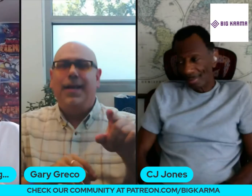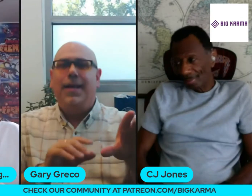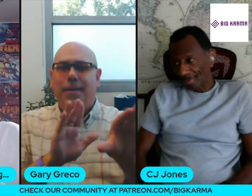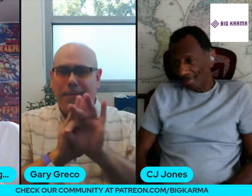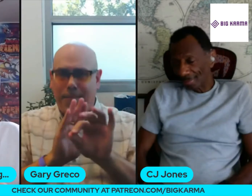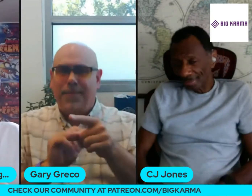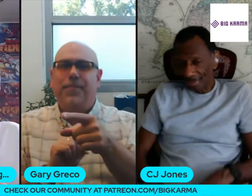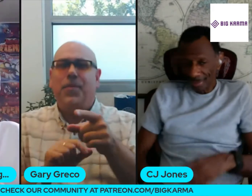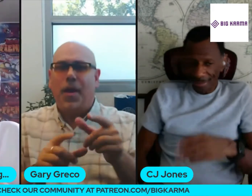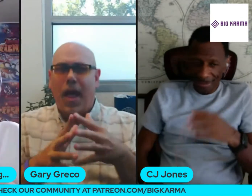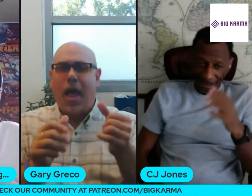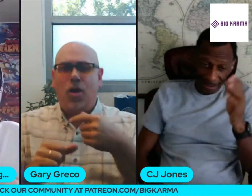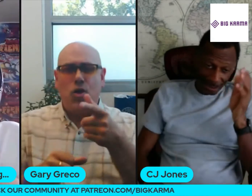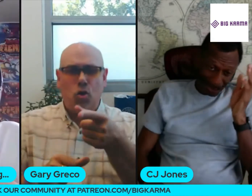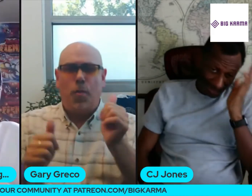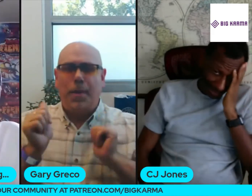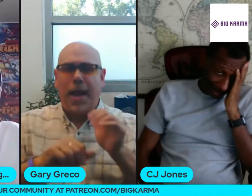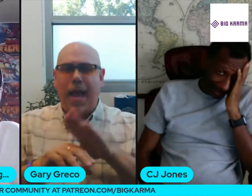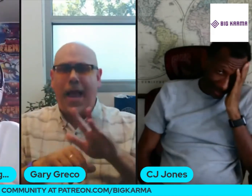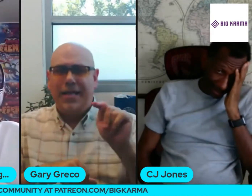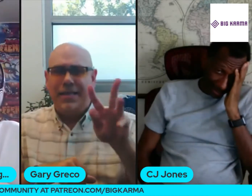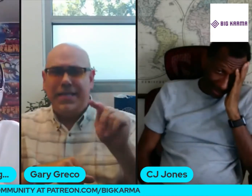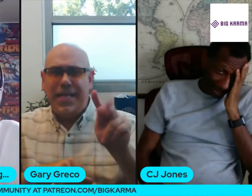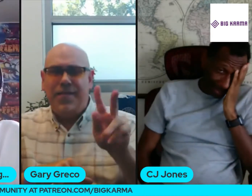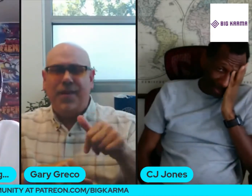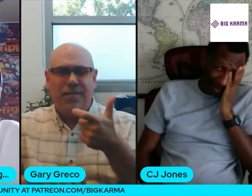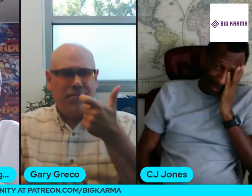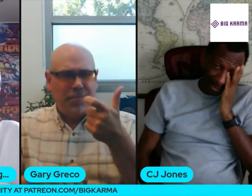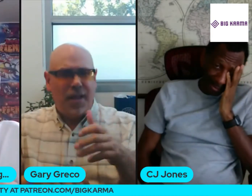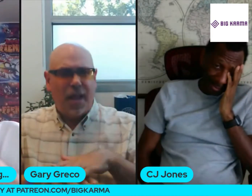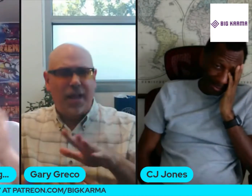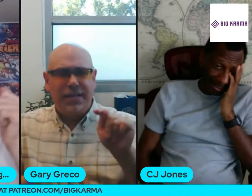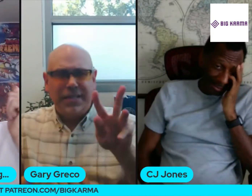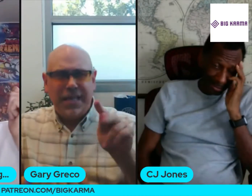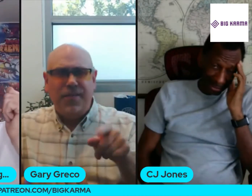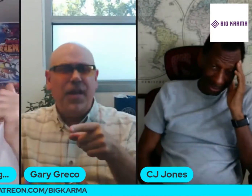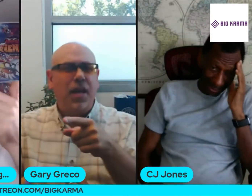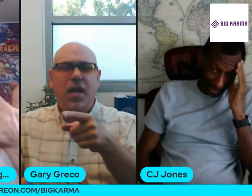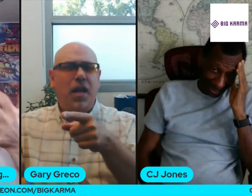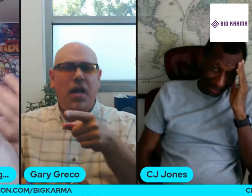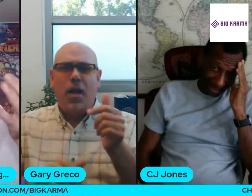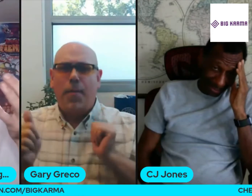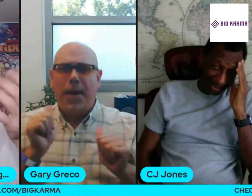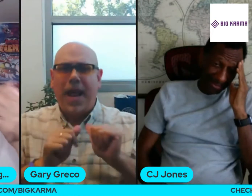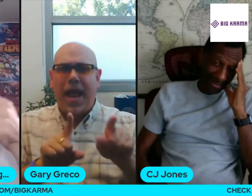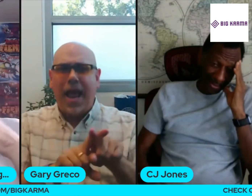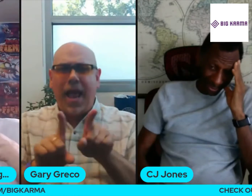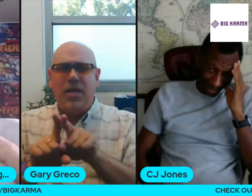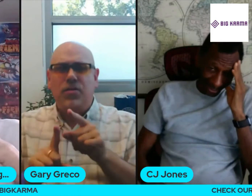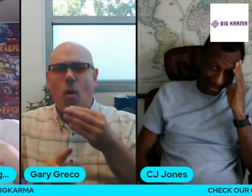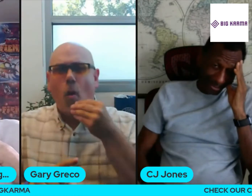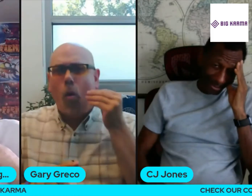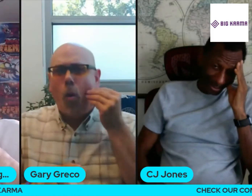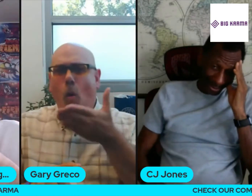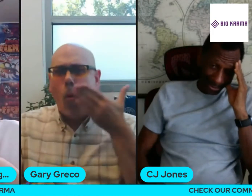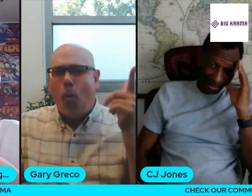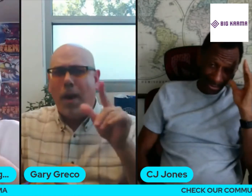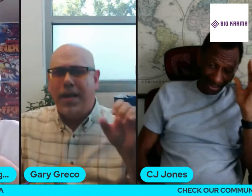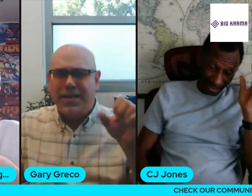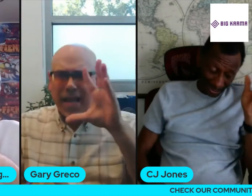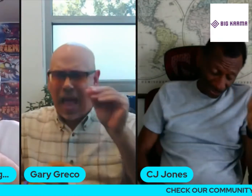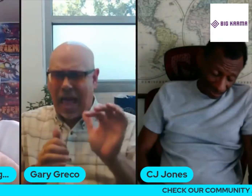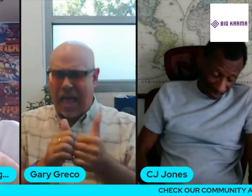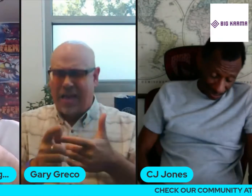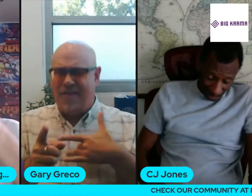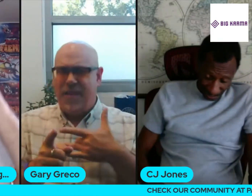catch on TV, and many times it was as a homeless guy. How does one feel when that happens